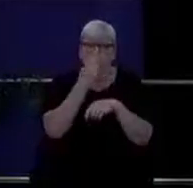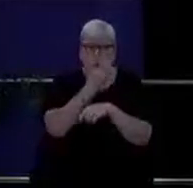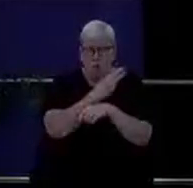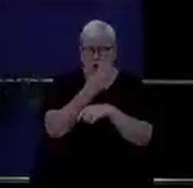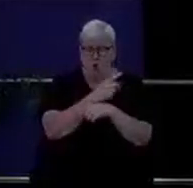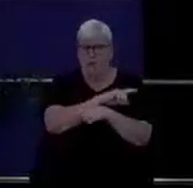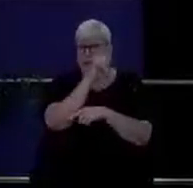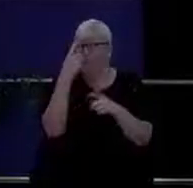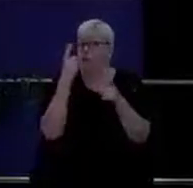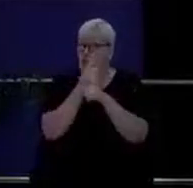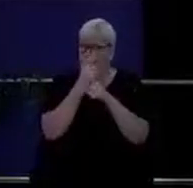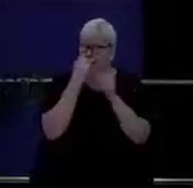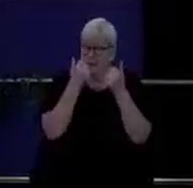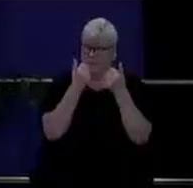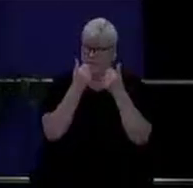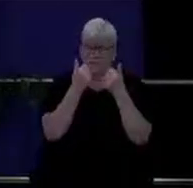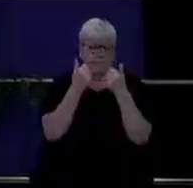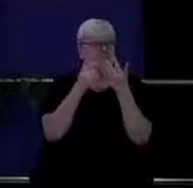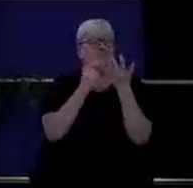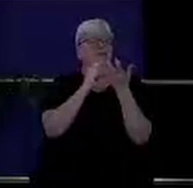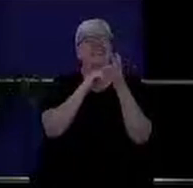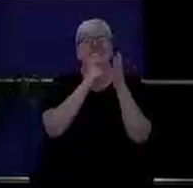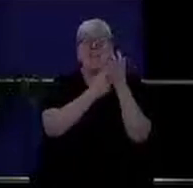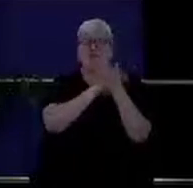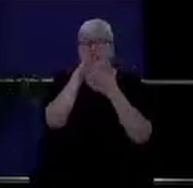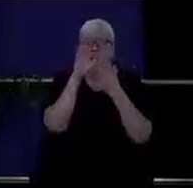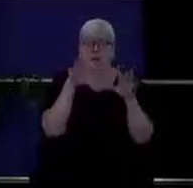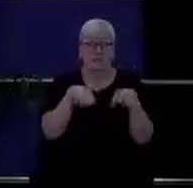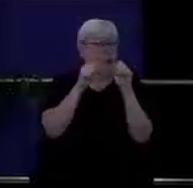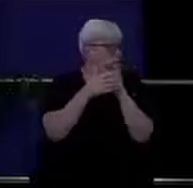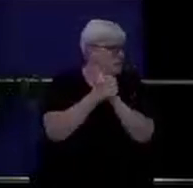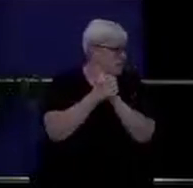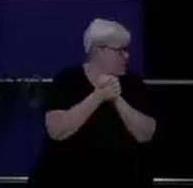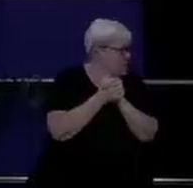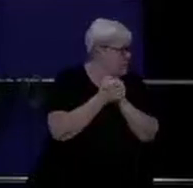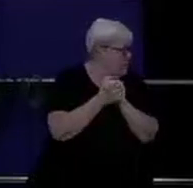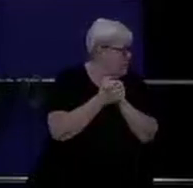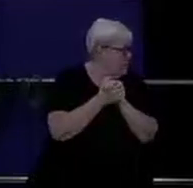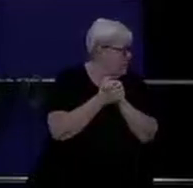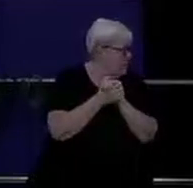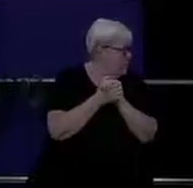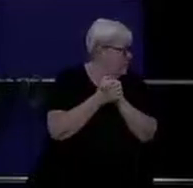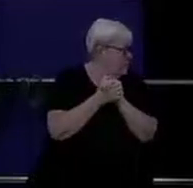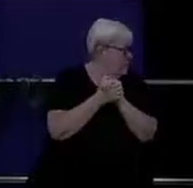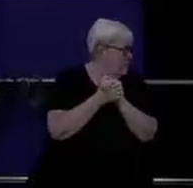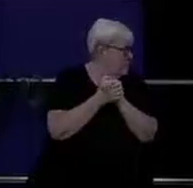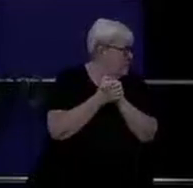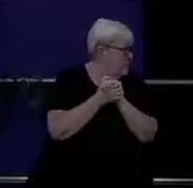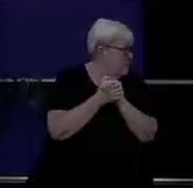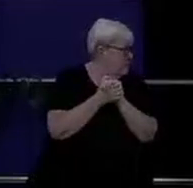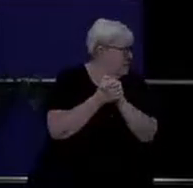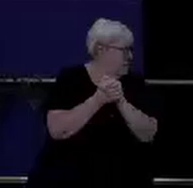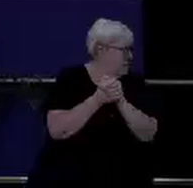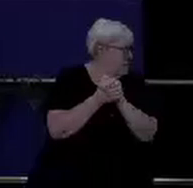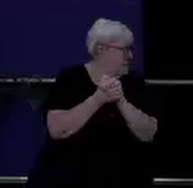then we will chat. So Sarah, if you want to start us. I just want to say I was not the winner of the Environmental Writing